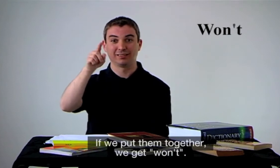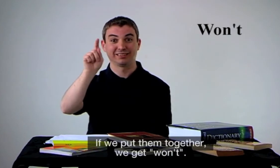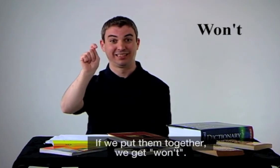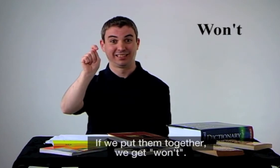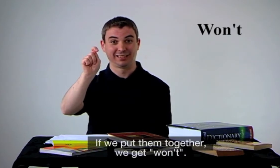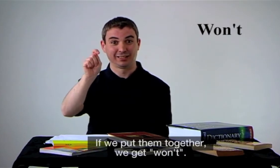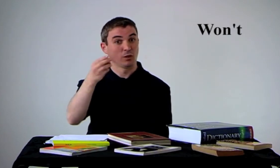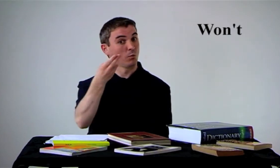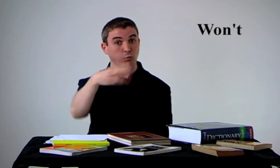won't.